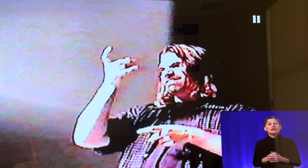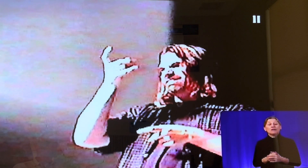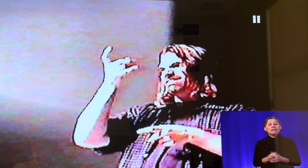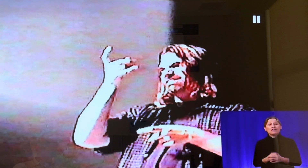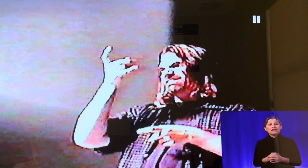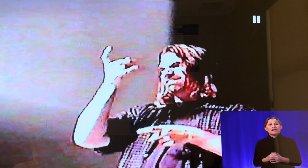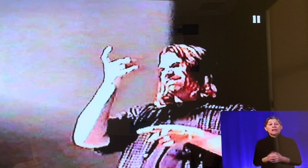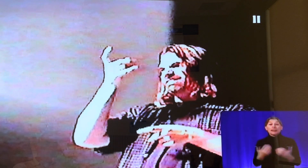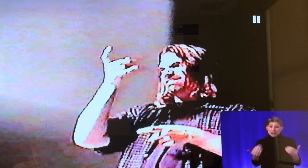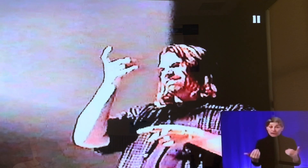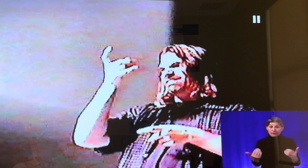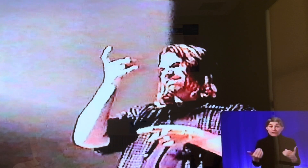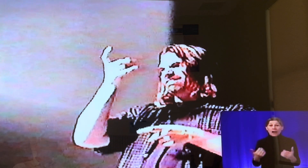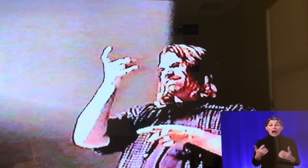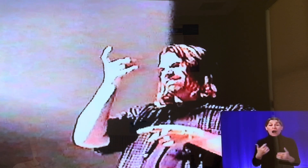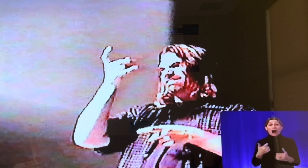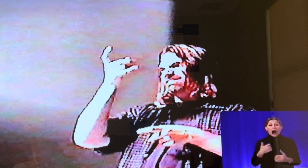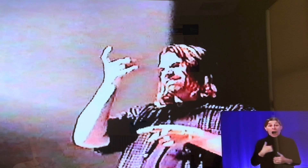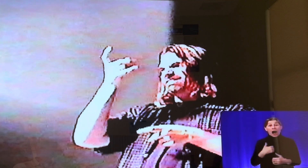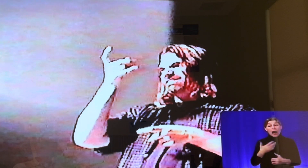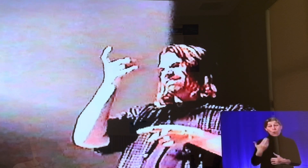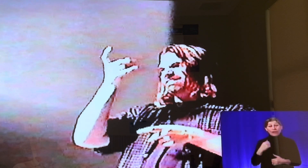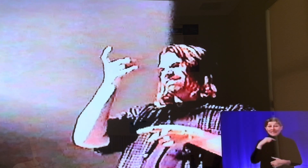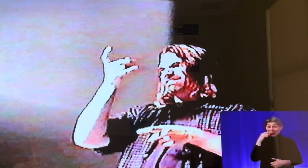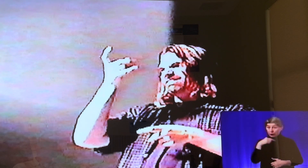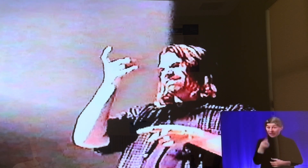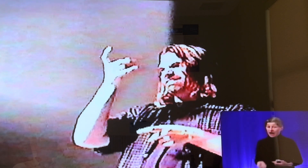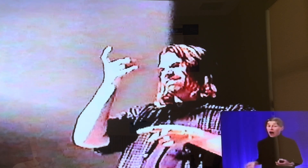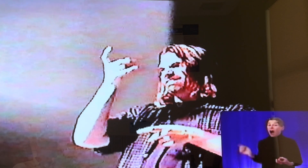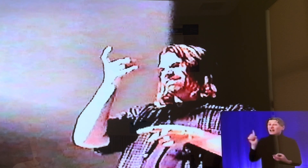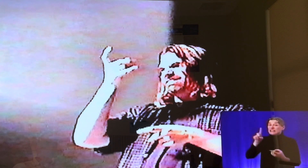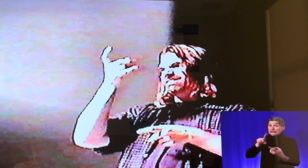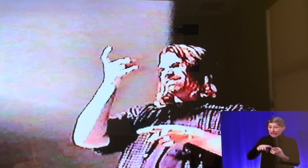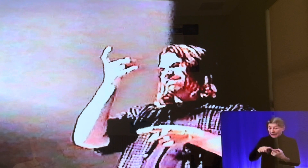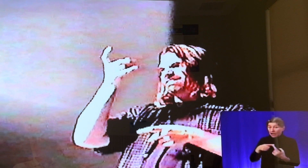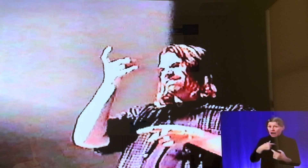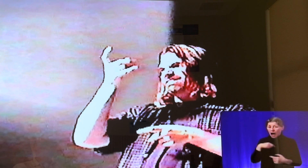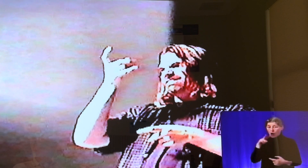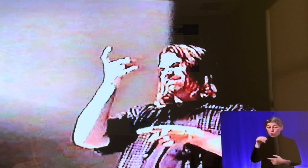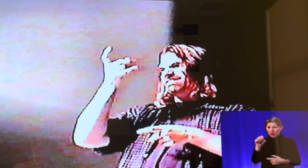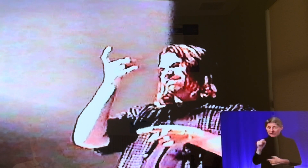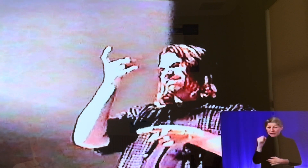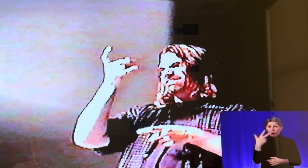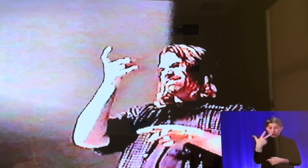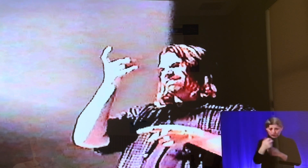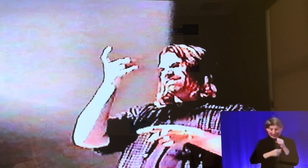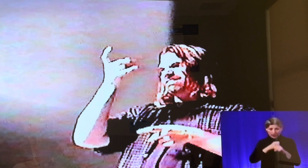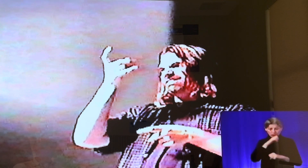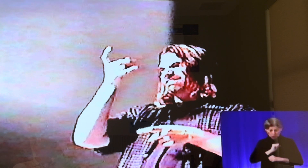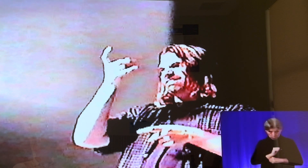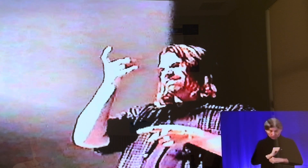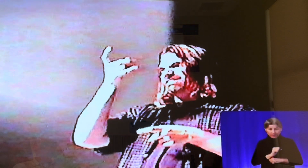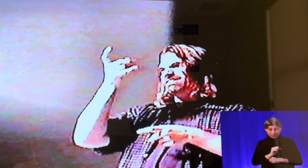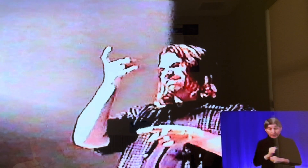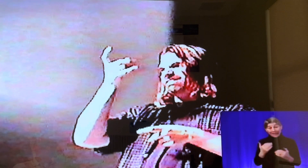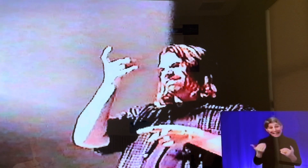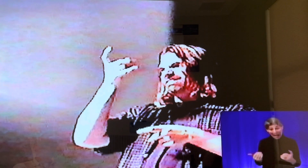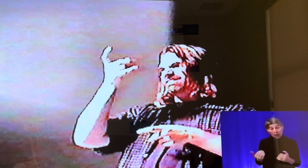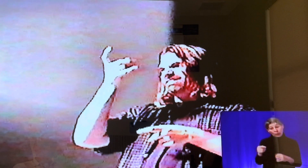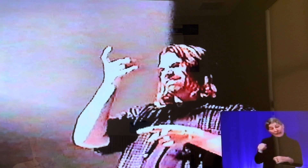Now, I was hearing until I was 3 years old. Now he goes into that it